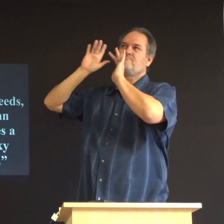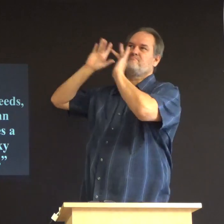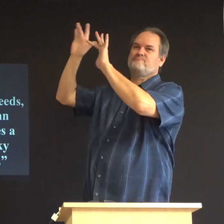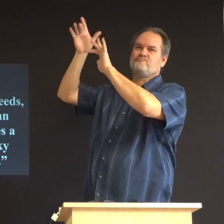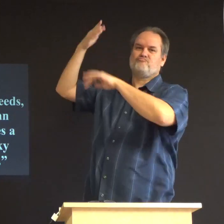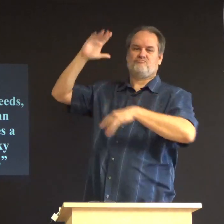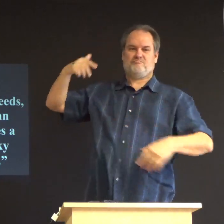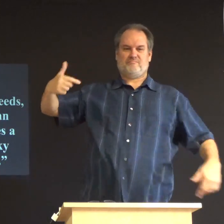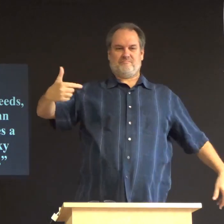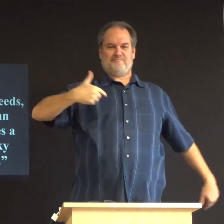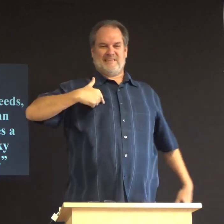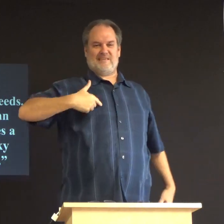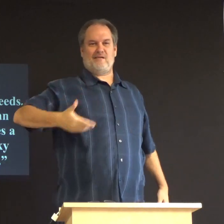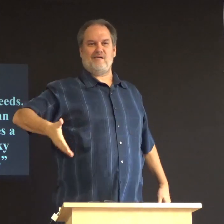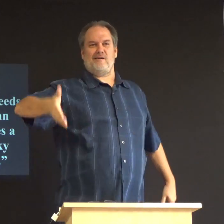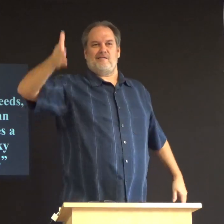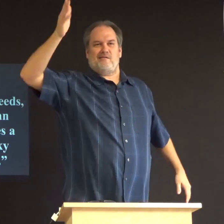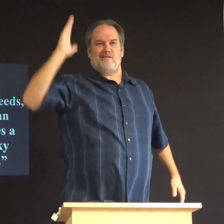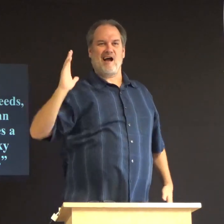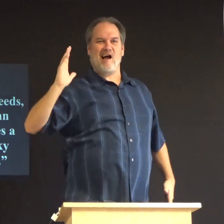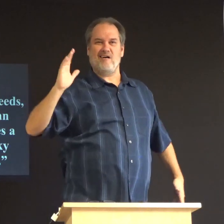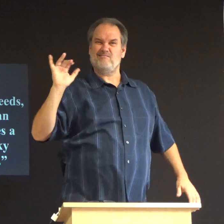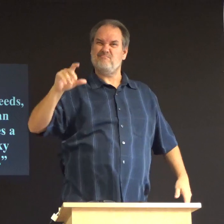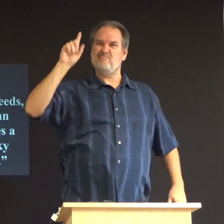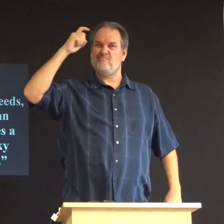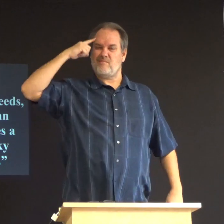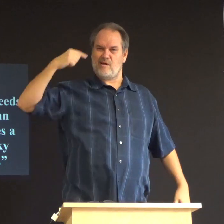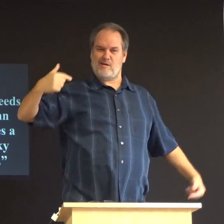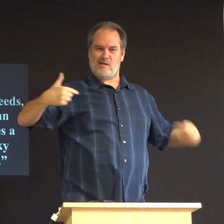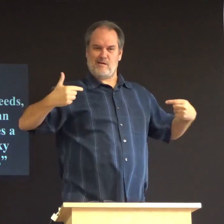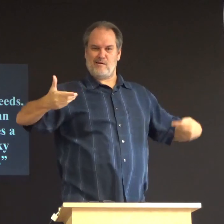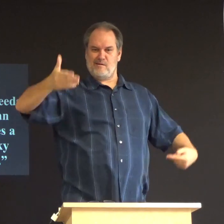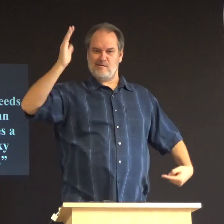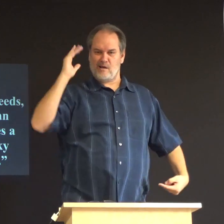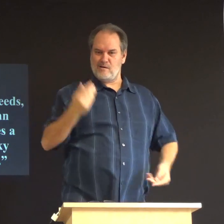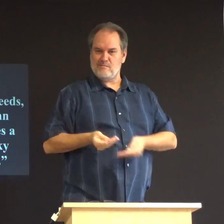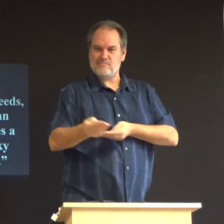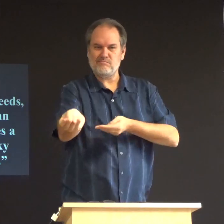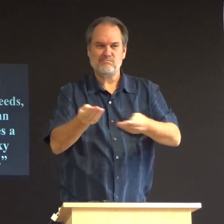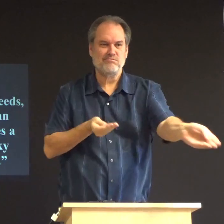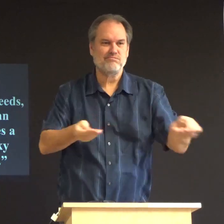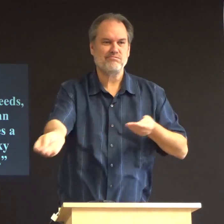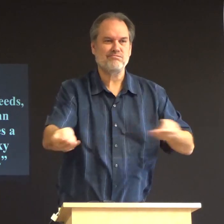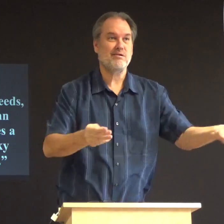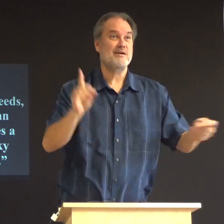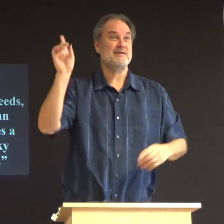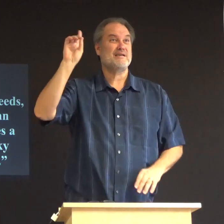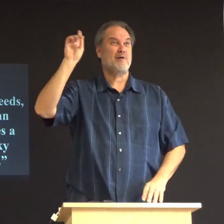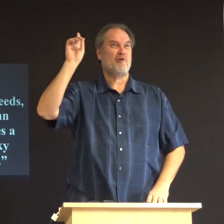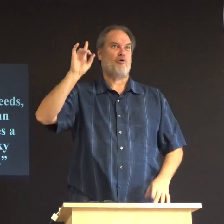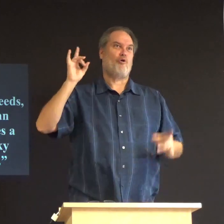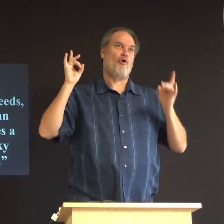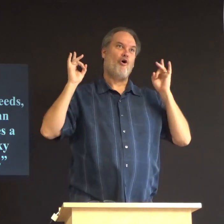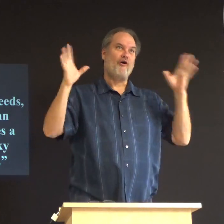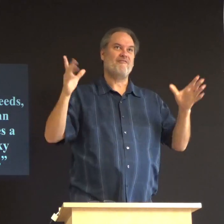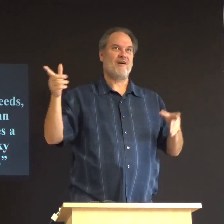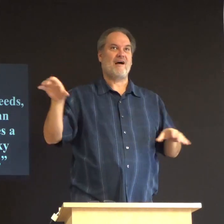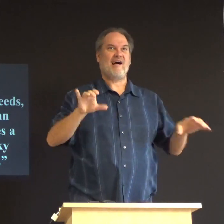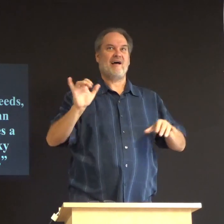church. The government said that they are God. They're going to take care of the